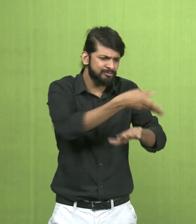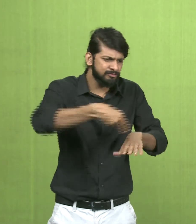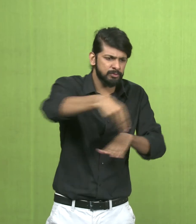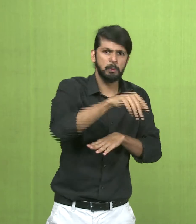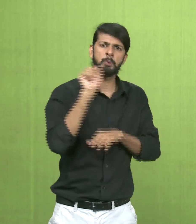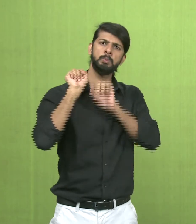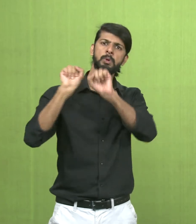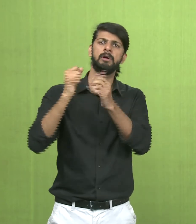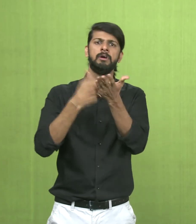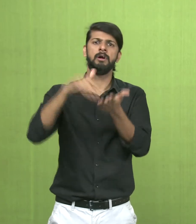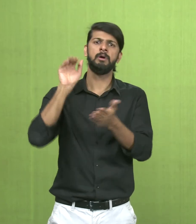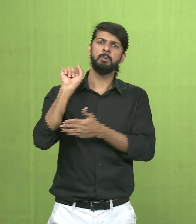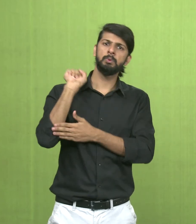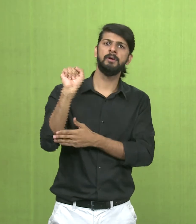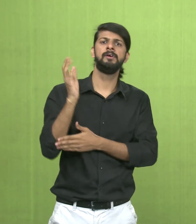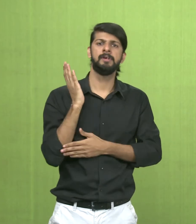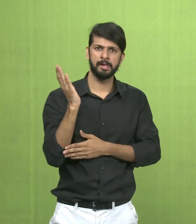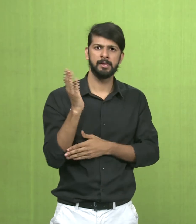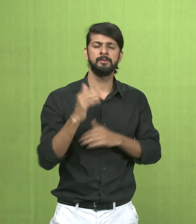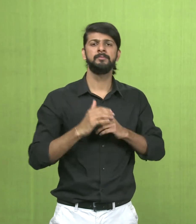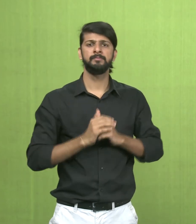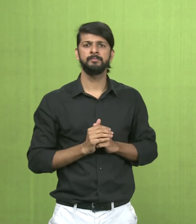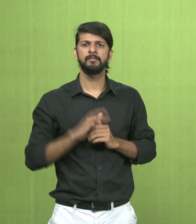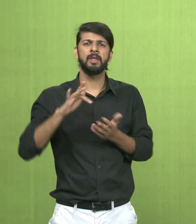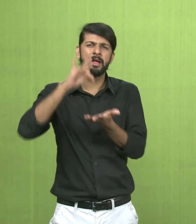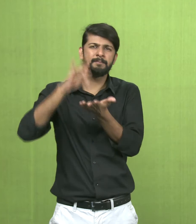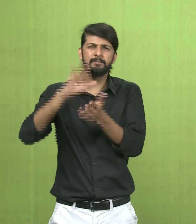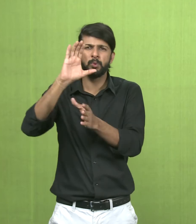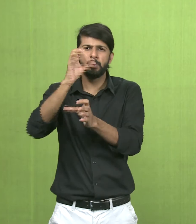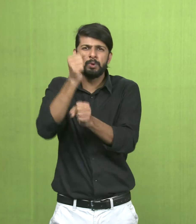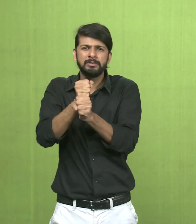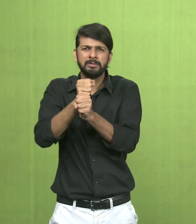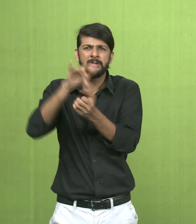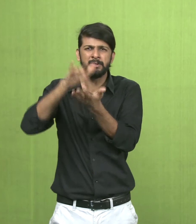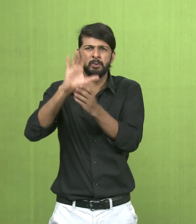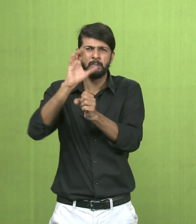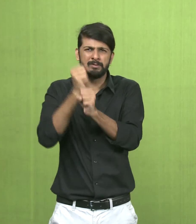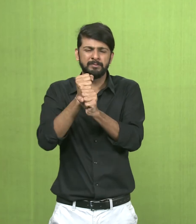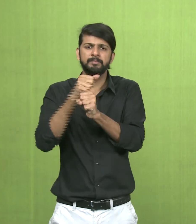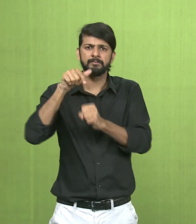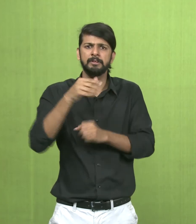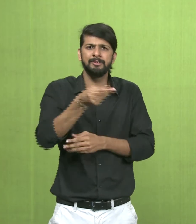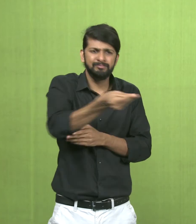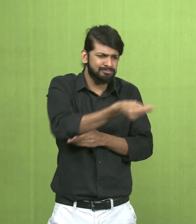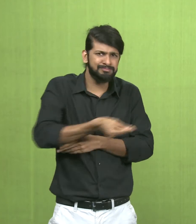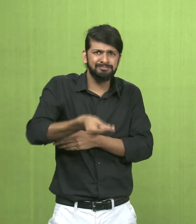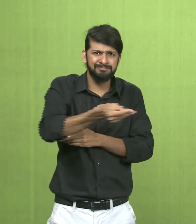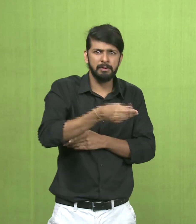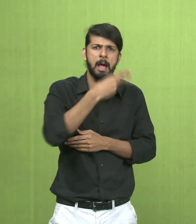Mandana, they have their own style. In Chhattisgarh as well as